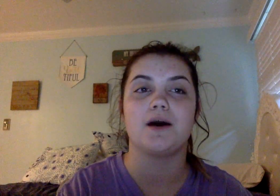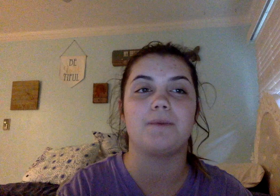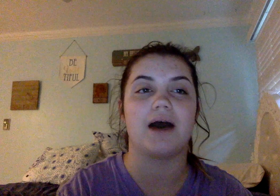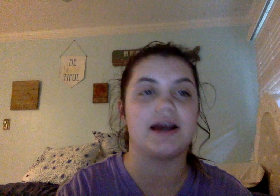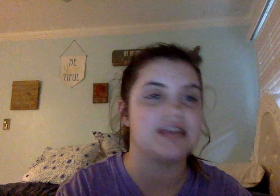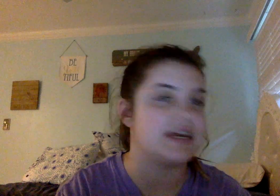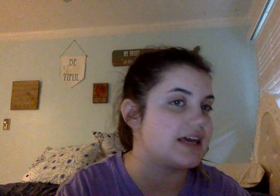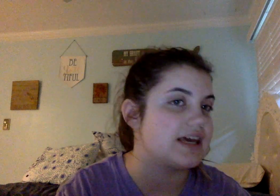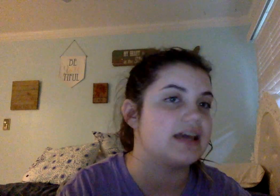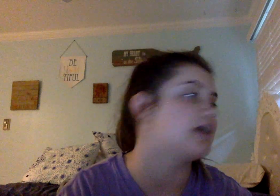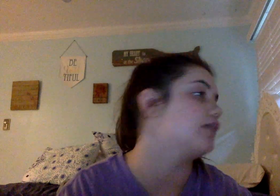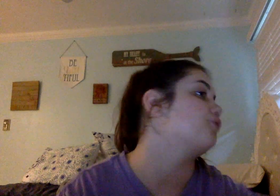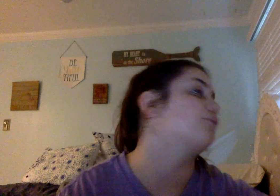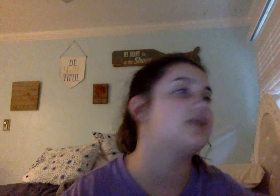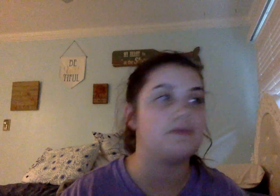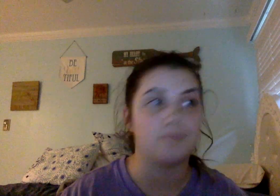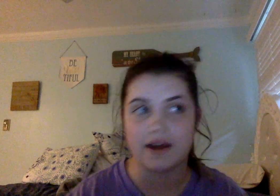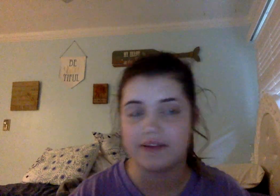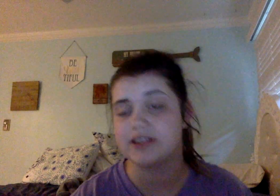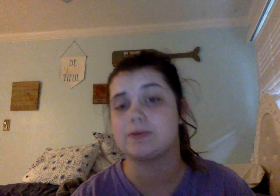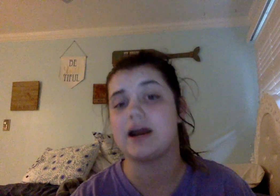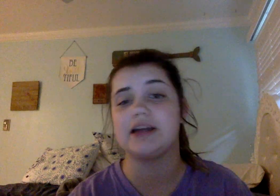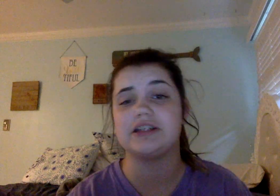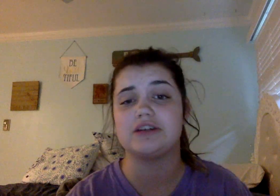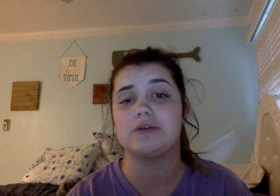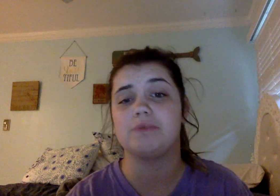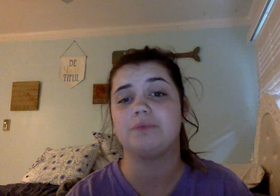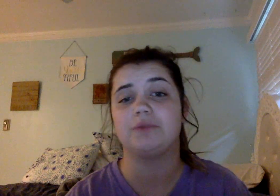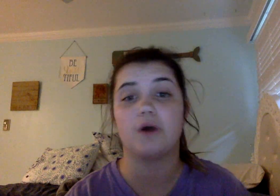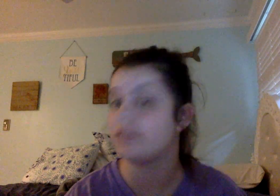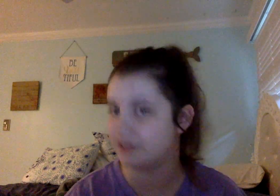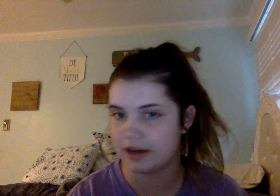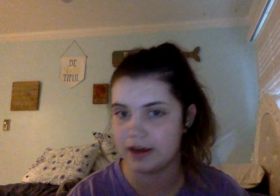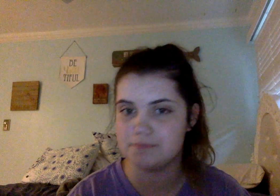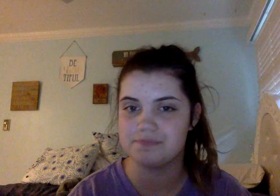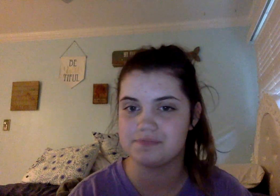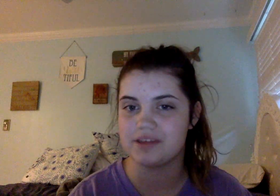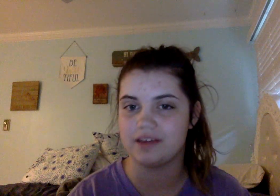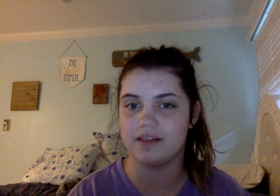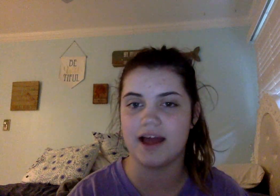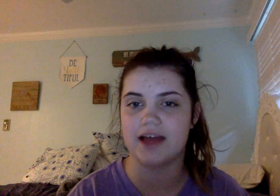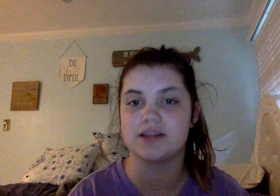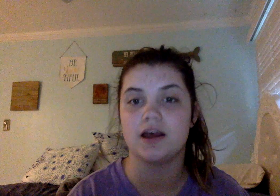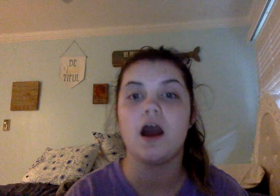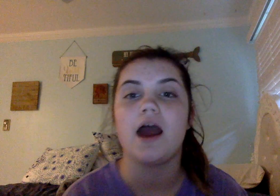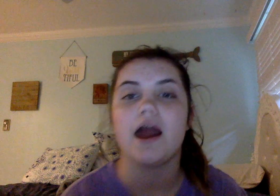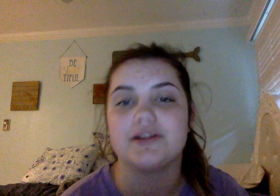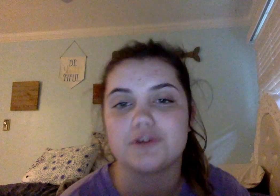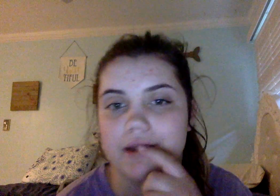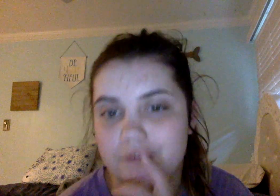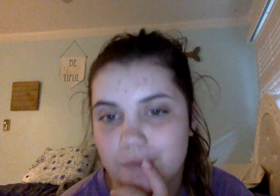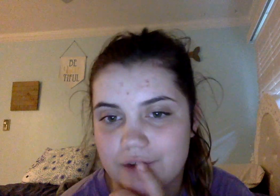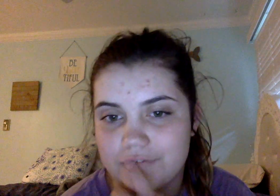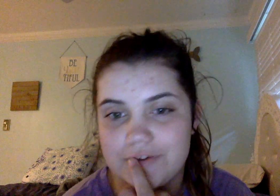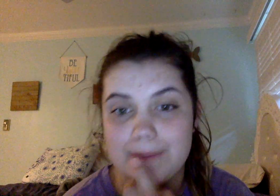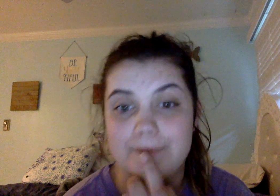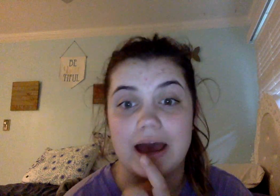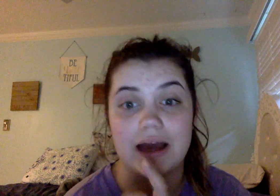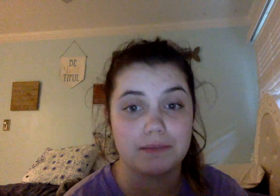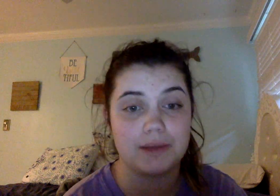by taking 3 deep breaths. That's what I do all the time in class. And it's great for whenever you get mad at